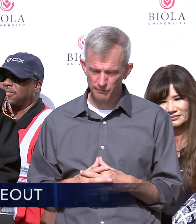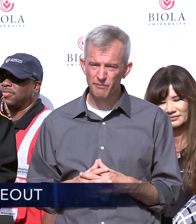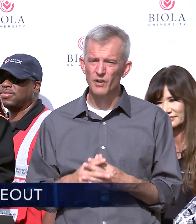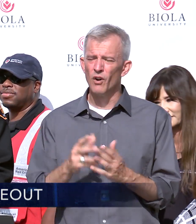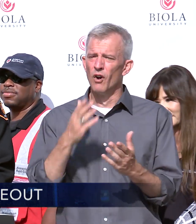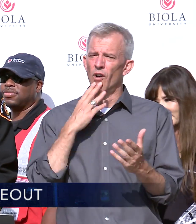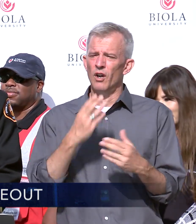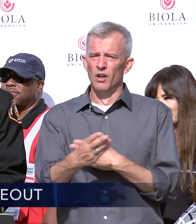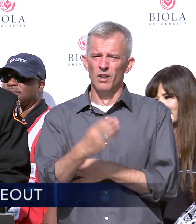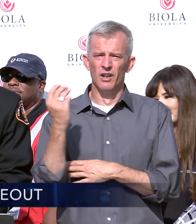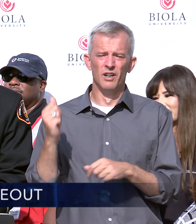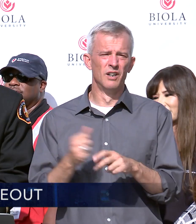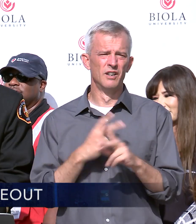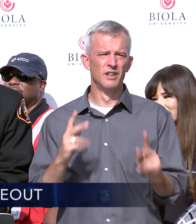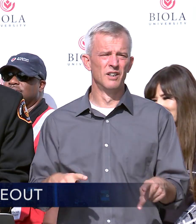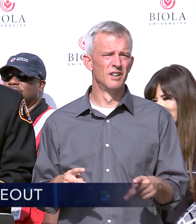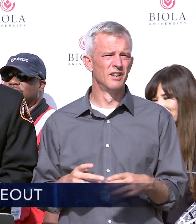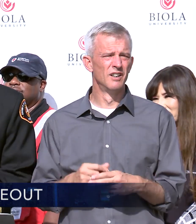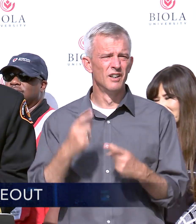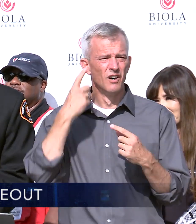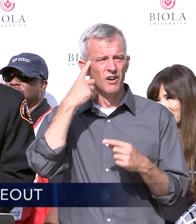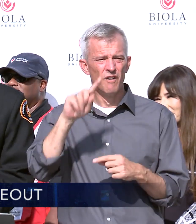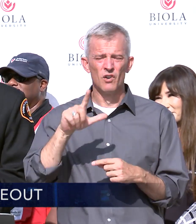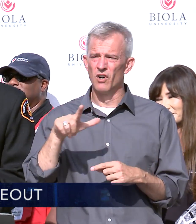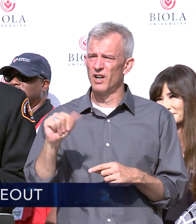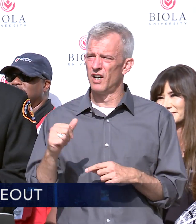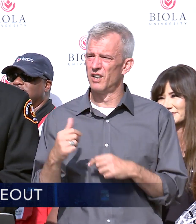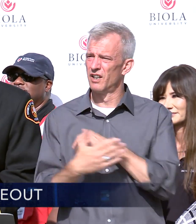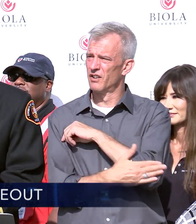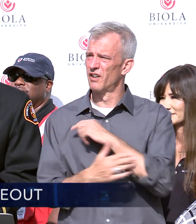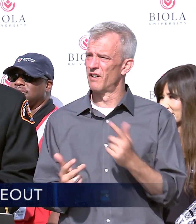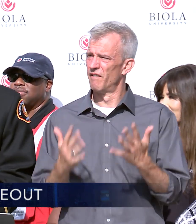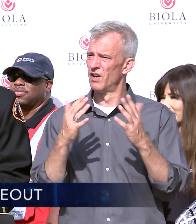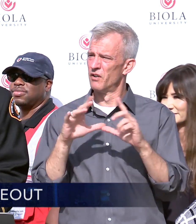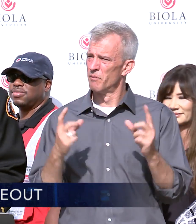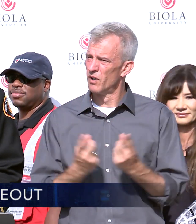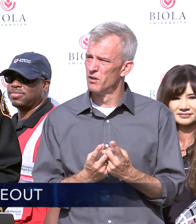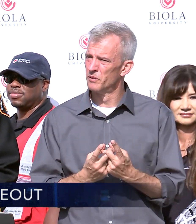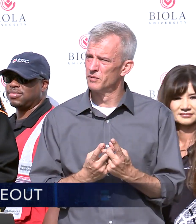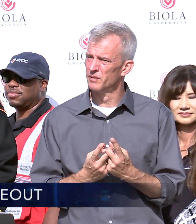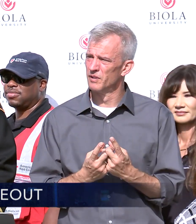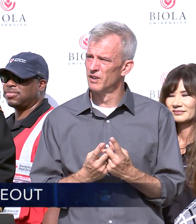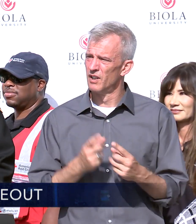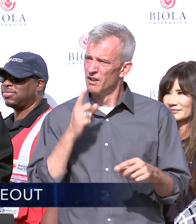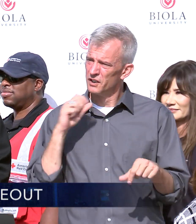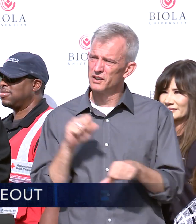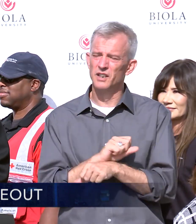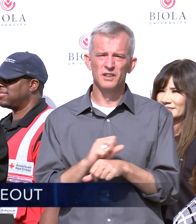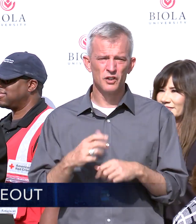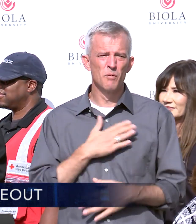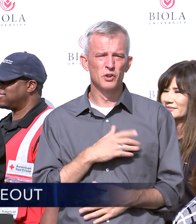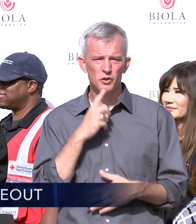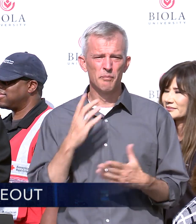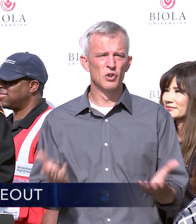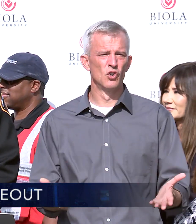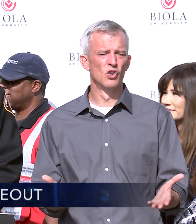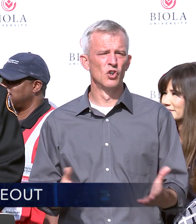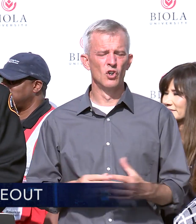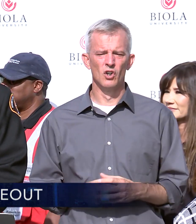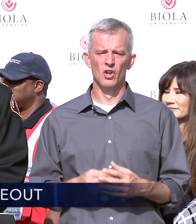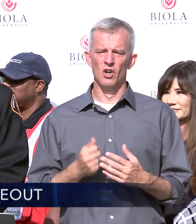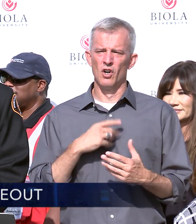Well, good morning, everybody. And on behalf of the Los Angeles County Fire Department, it's indeed a pleasure to be here, and I would like to